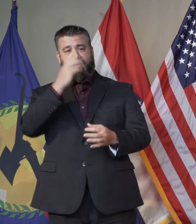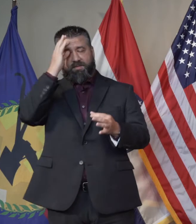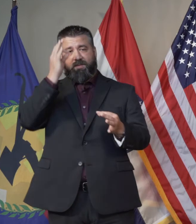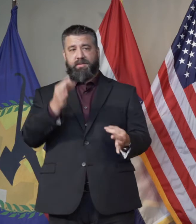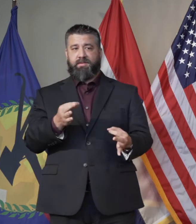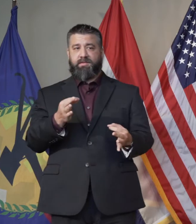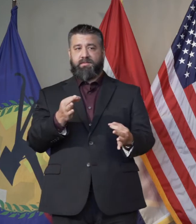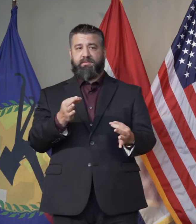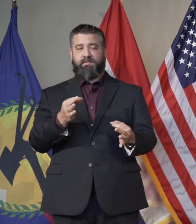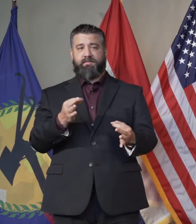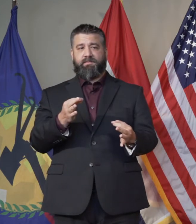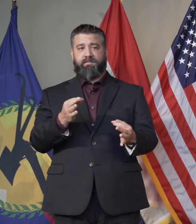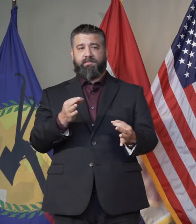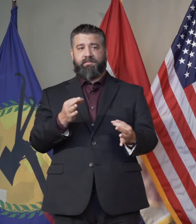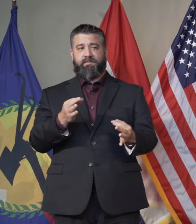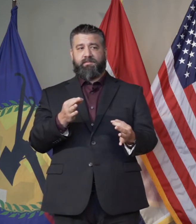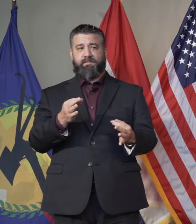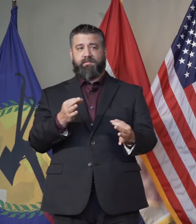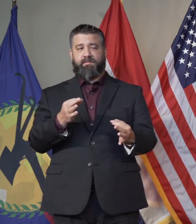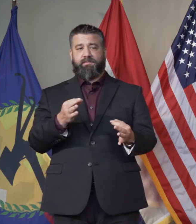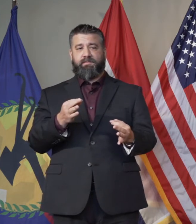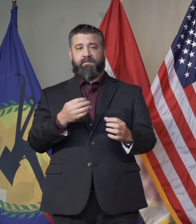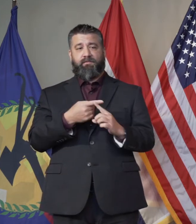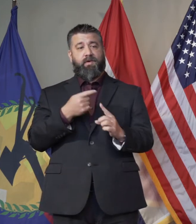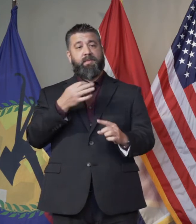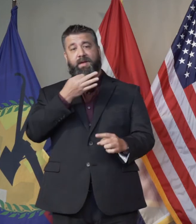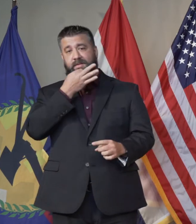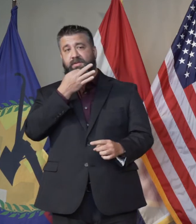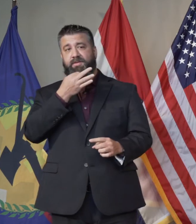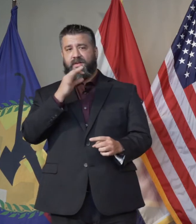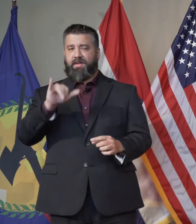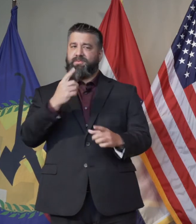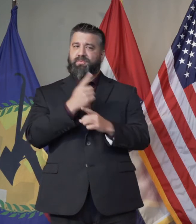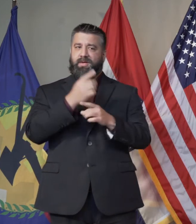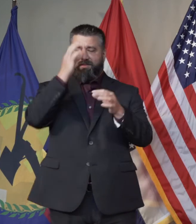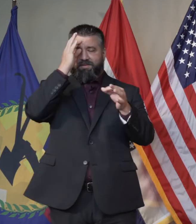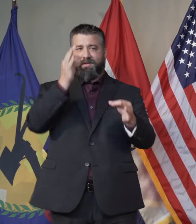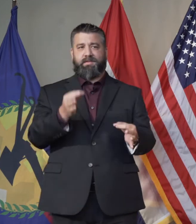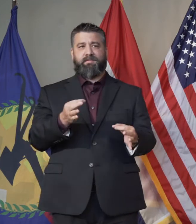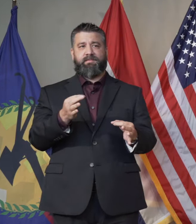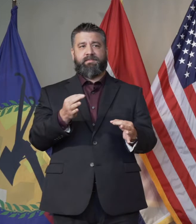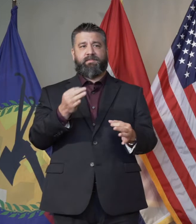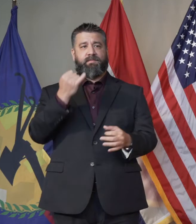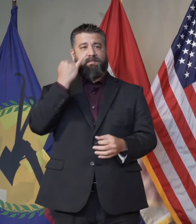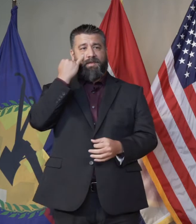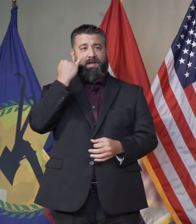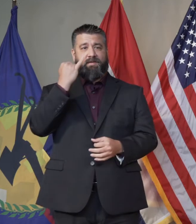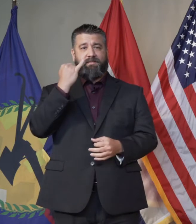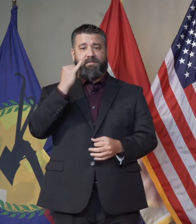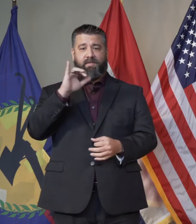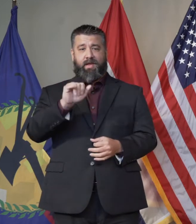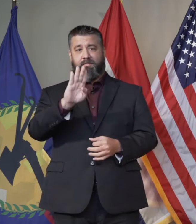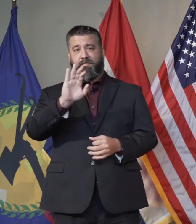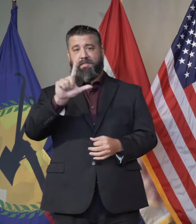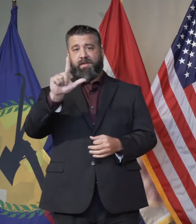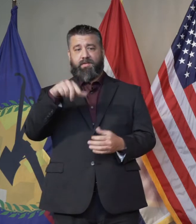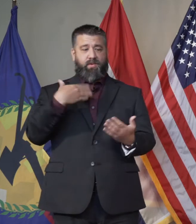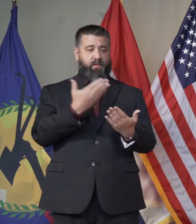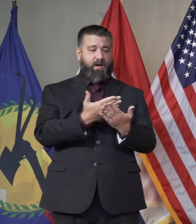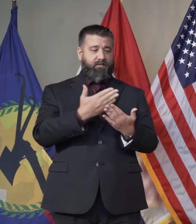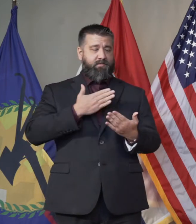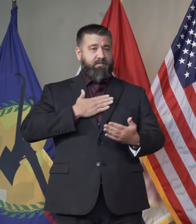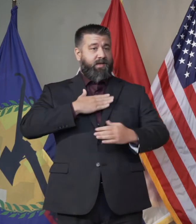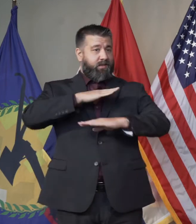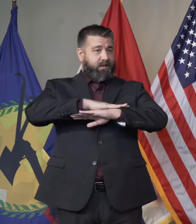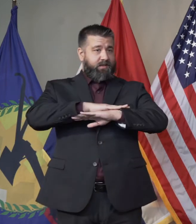orders, public health department and our public health experts are the right ones. If those bills make it to my desk, I'll certainly look at them,